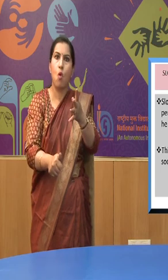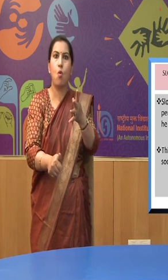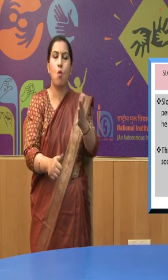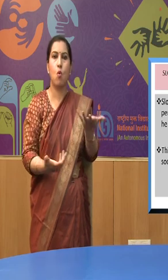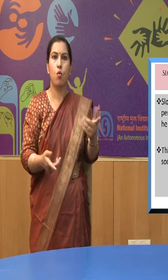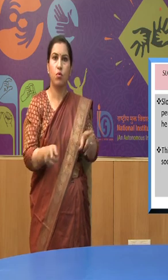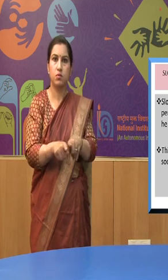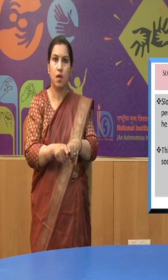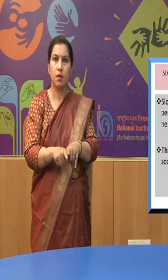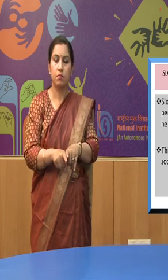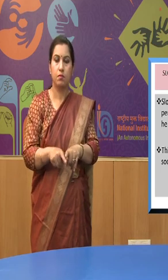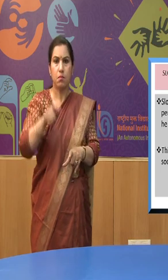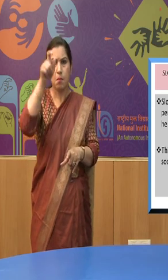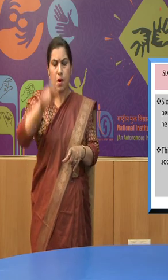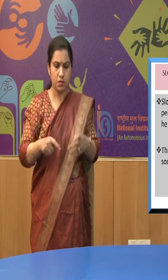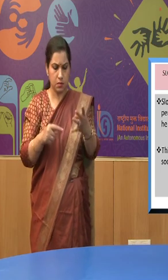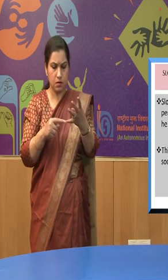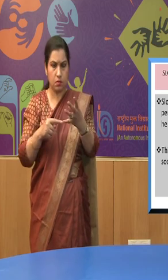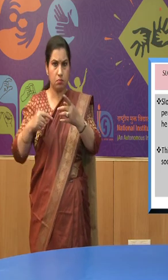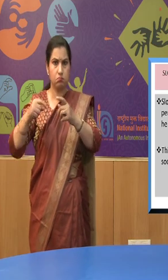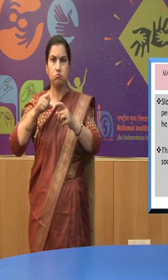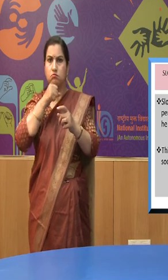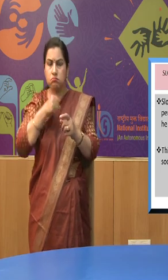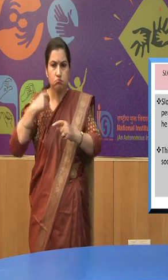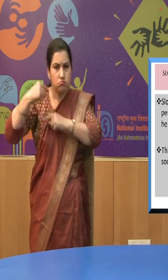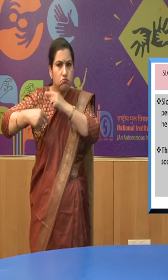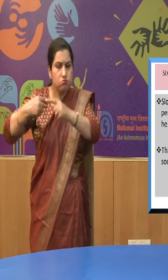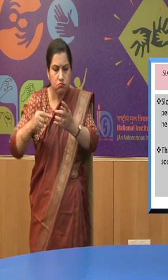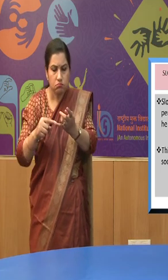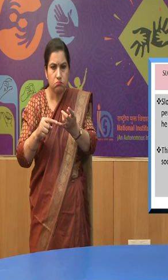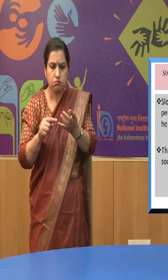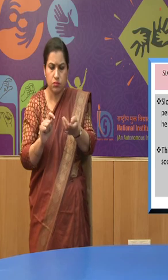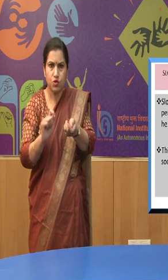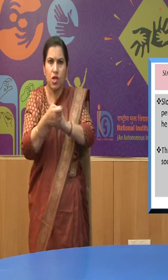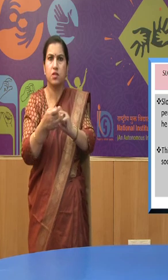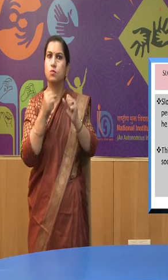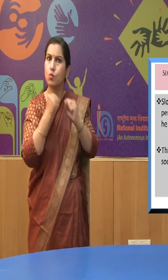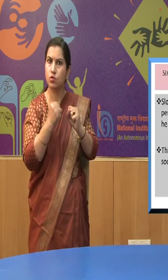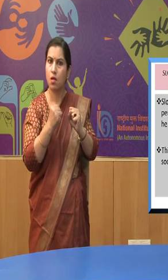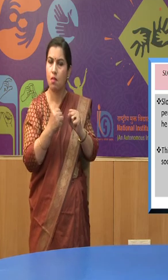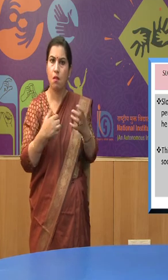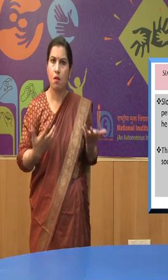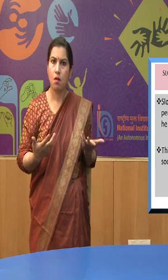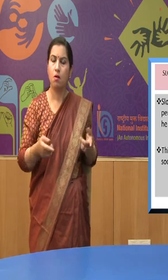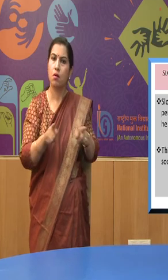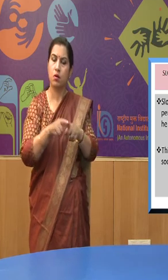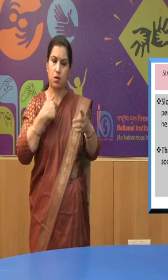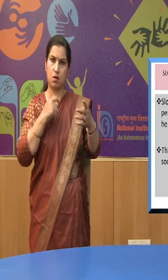as a person could not change his caste even if he changed his